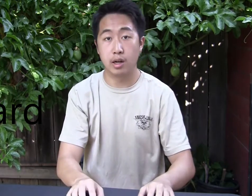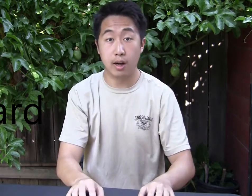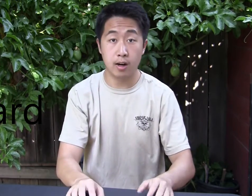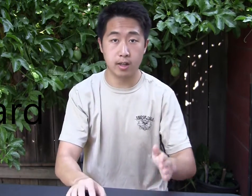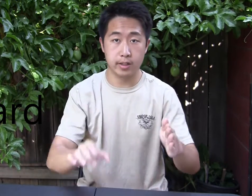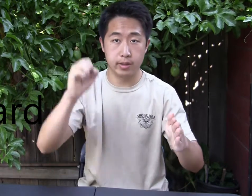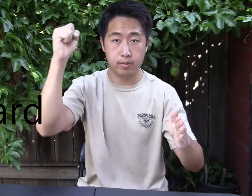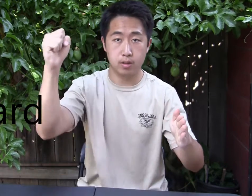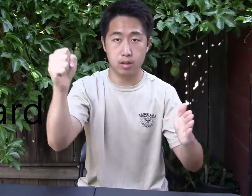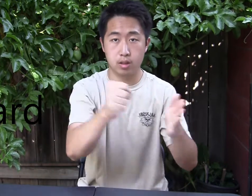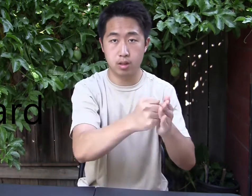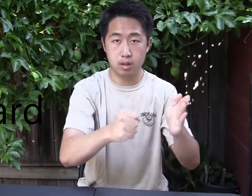Hard.